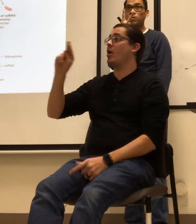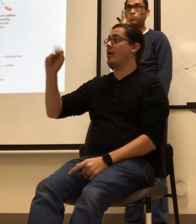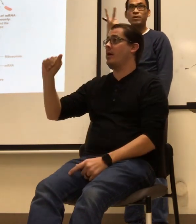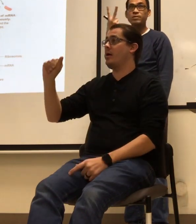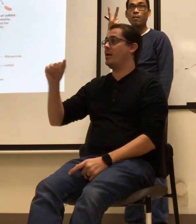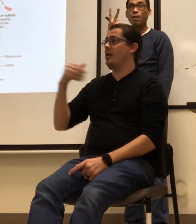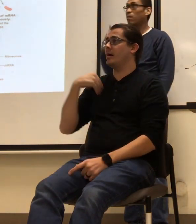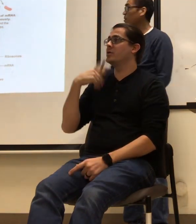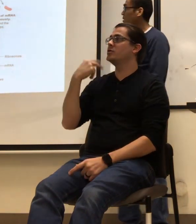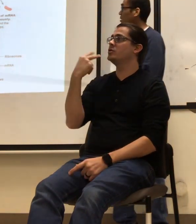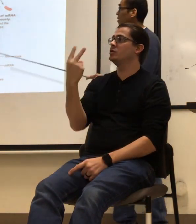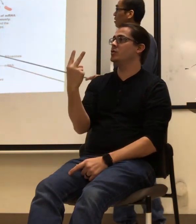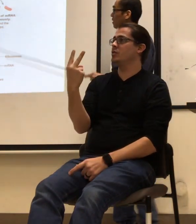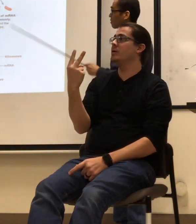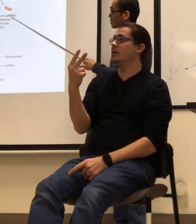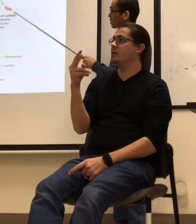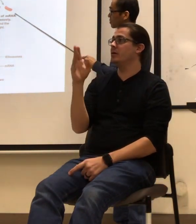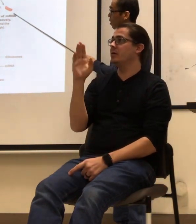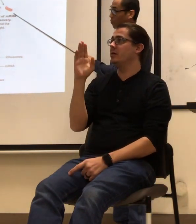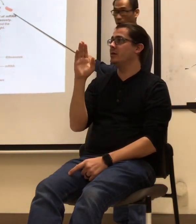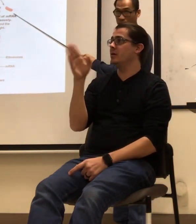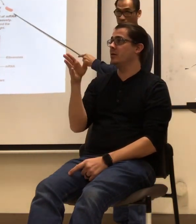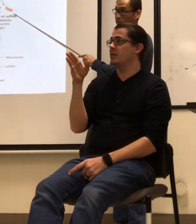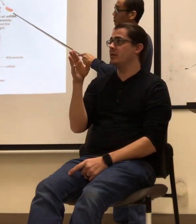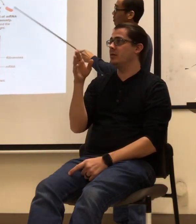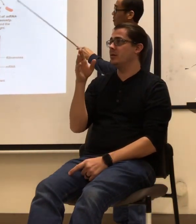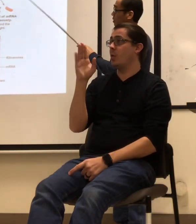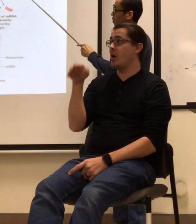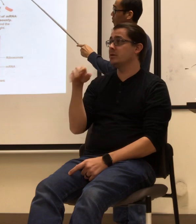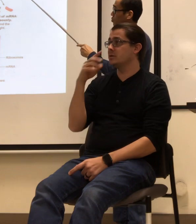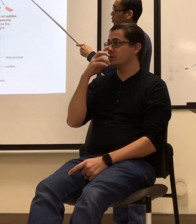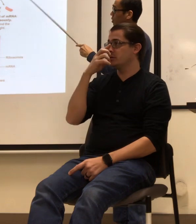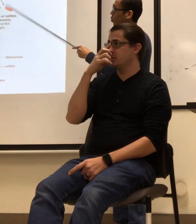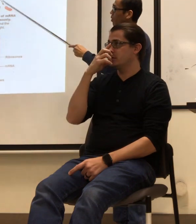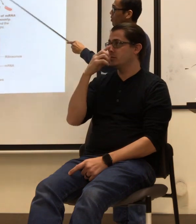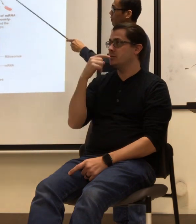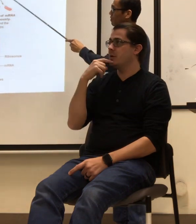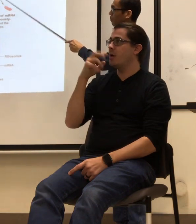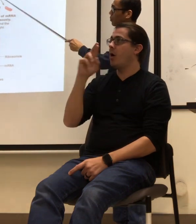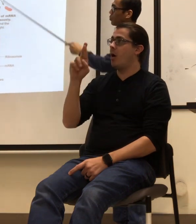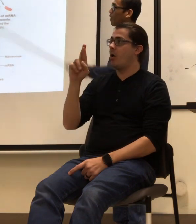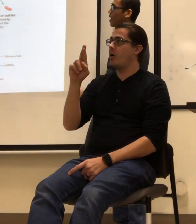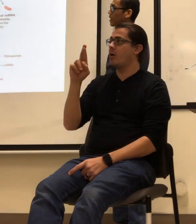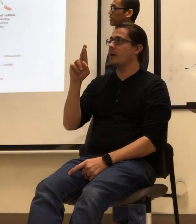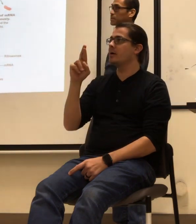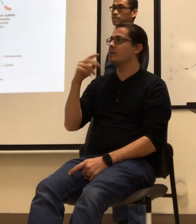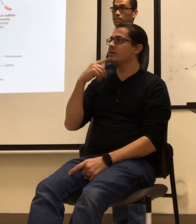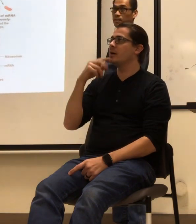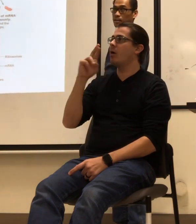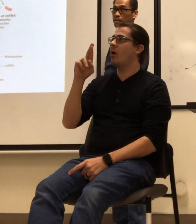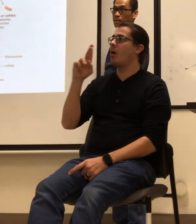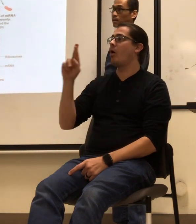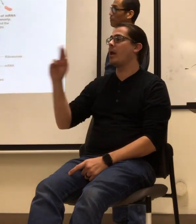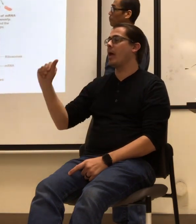One's large and one's small. That looks like a small one. That looks like a large one. What do you think the blue line